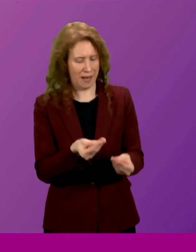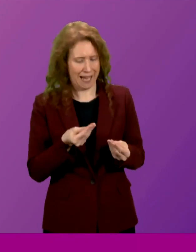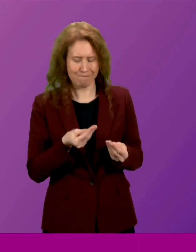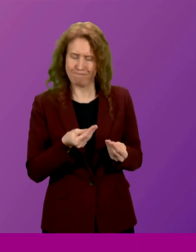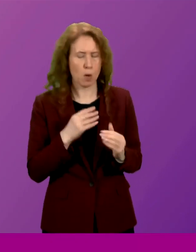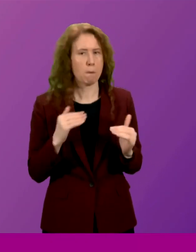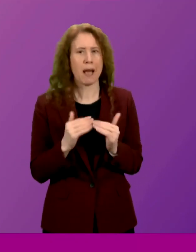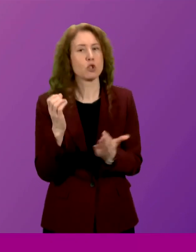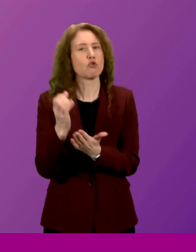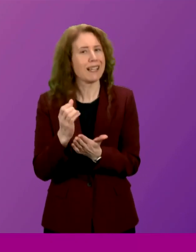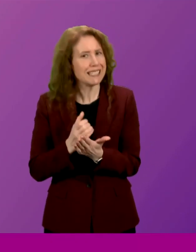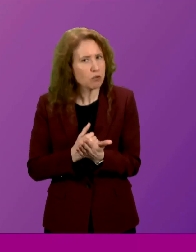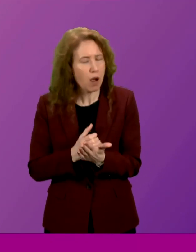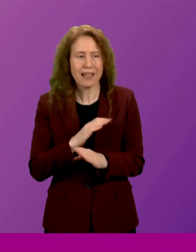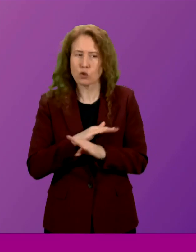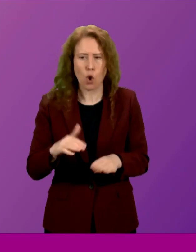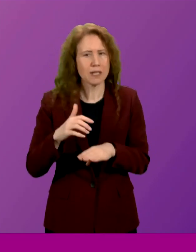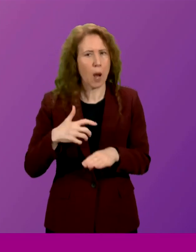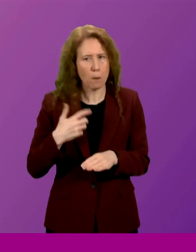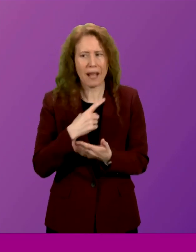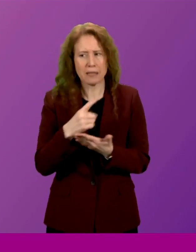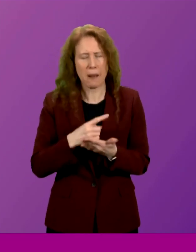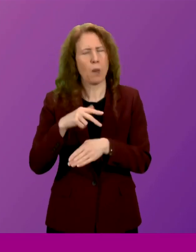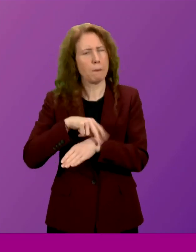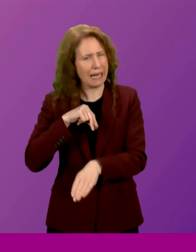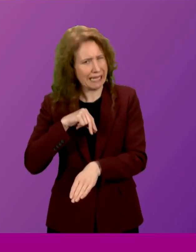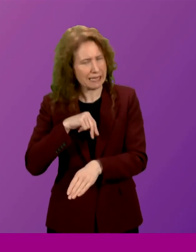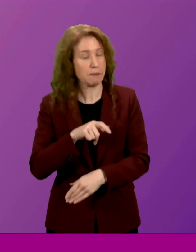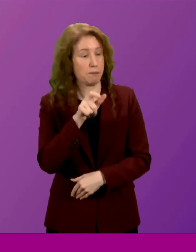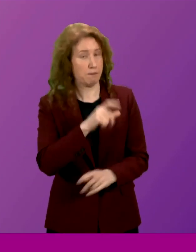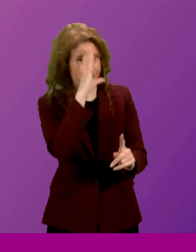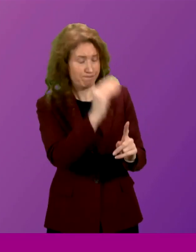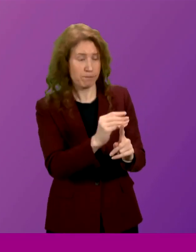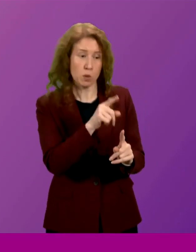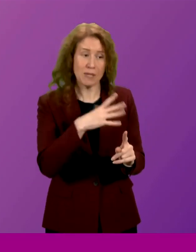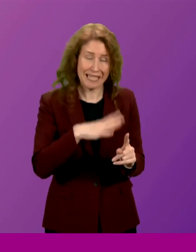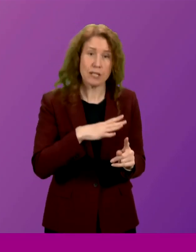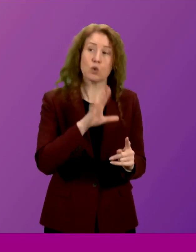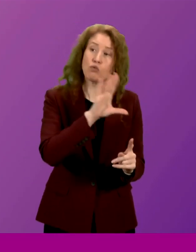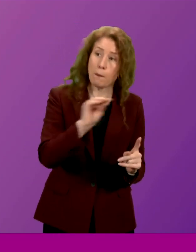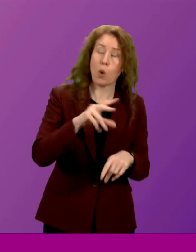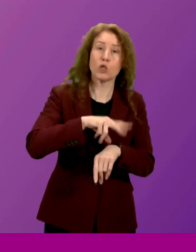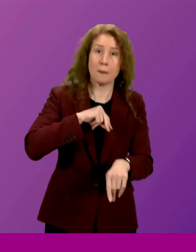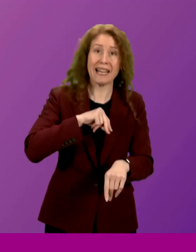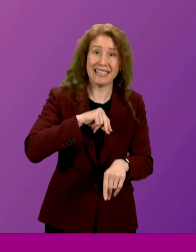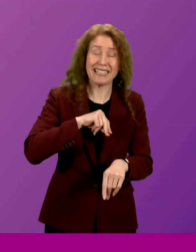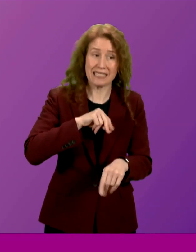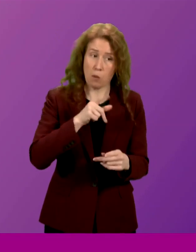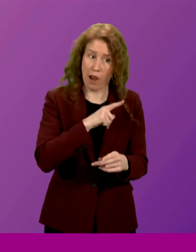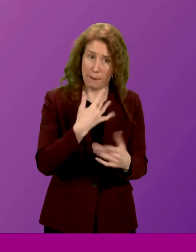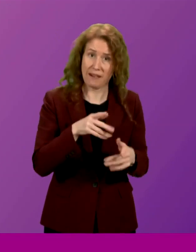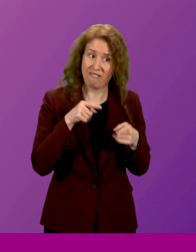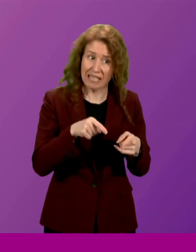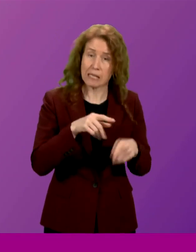the criteria as a complaint about the police. The complainer was advised she should make a report to police if she had been a victim